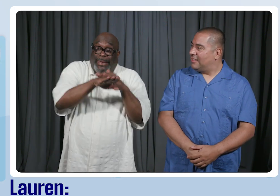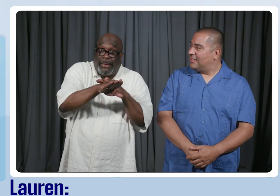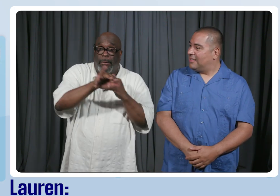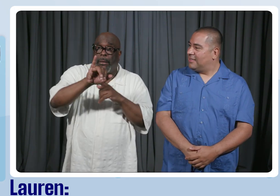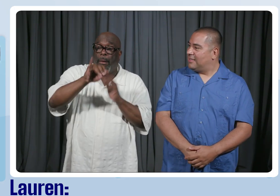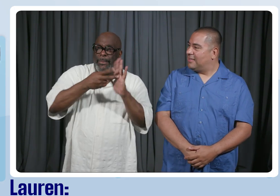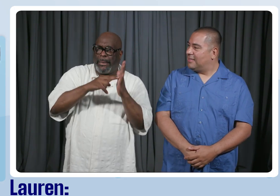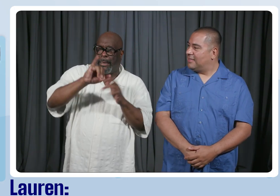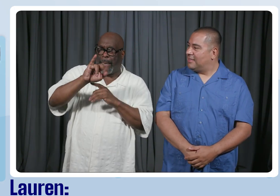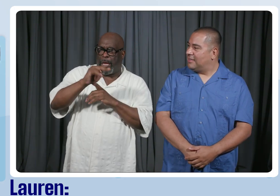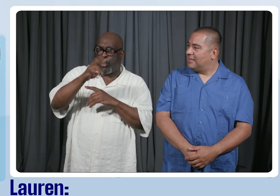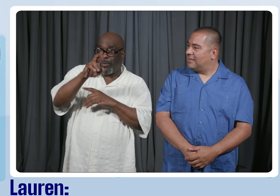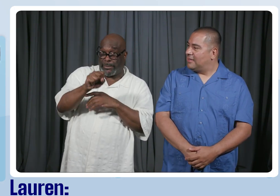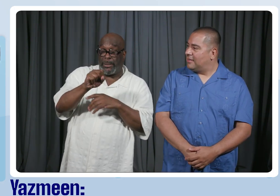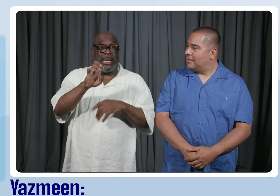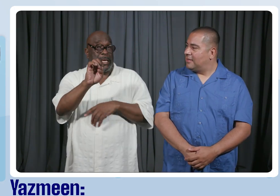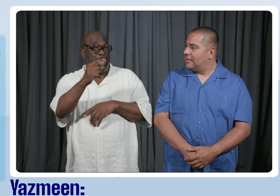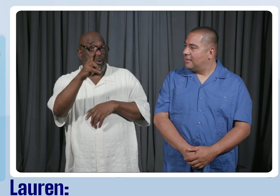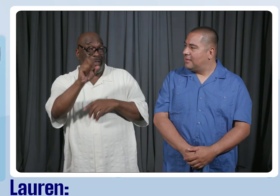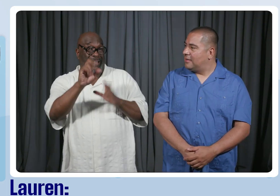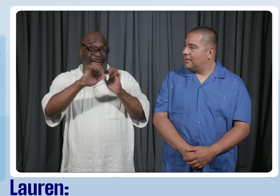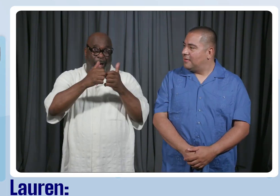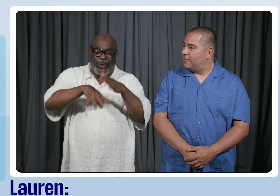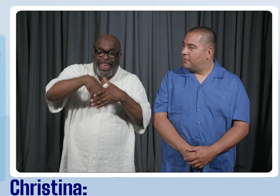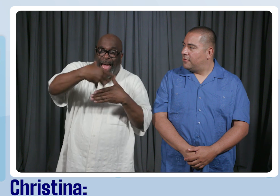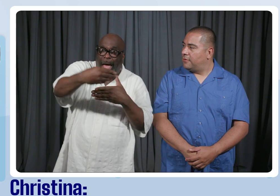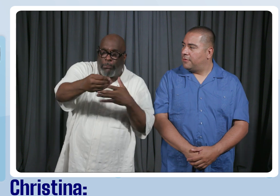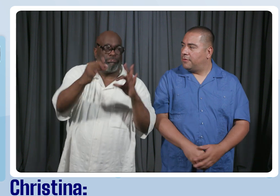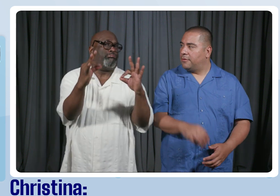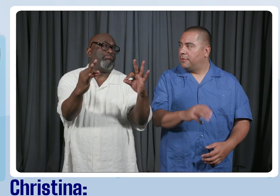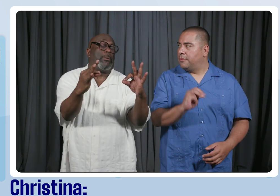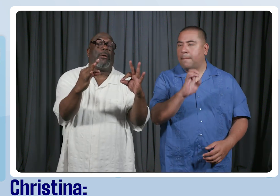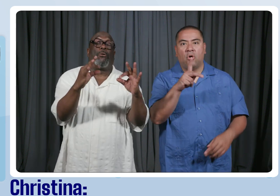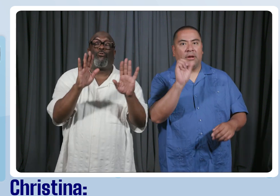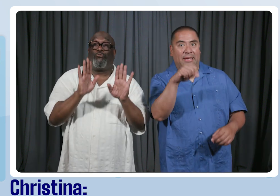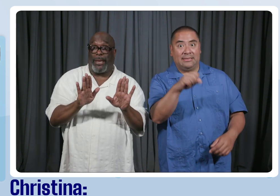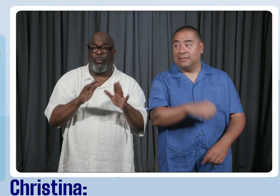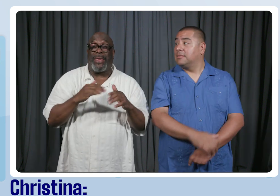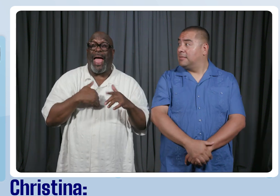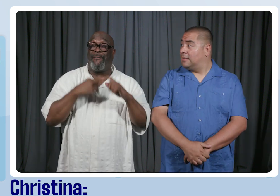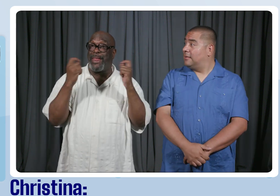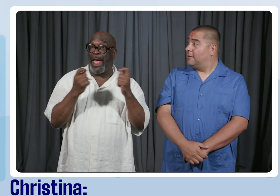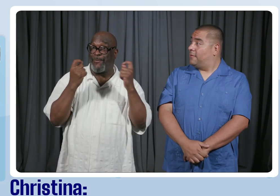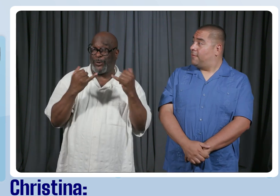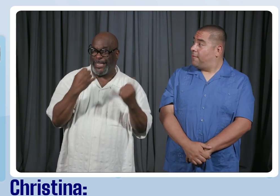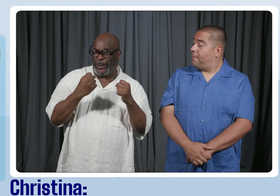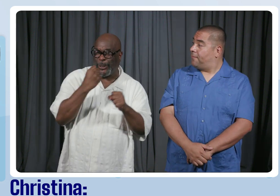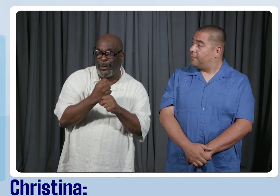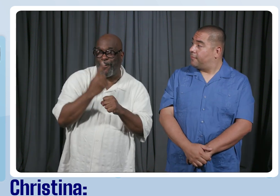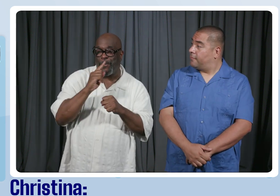ingress. Egress is how to get out. Correct. Great. We have a big anniversary this year for